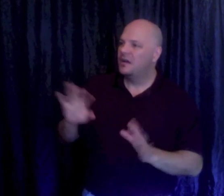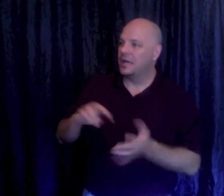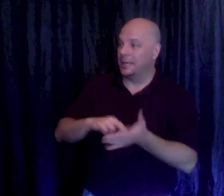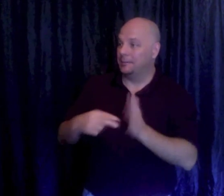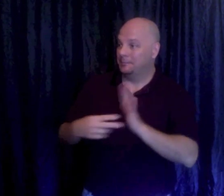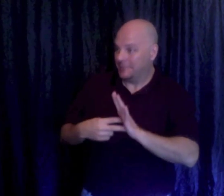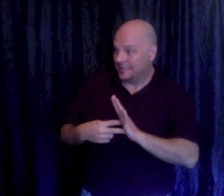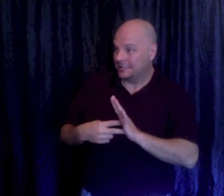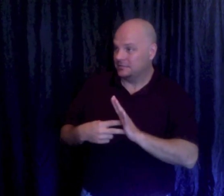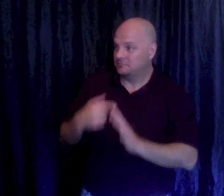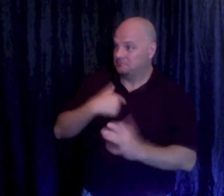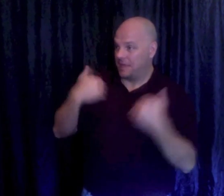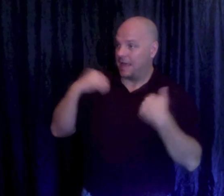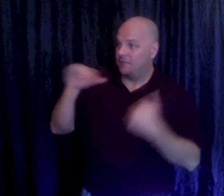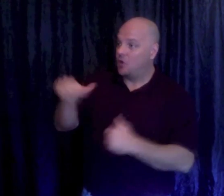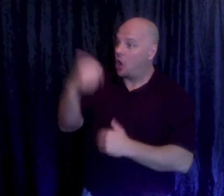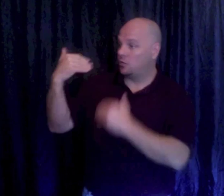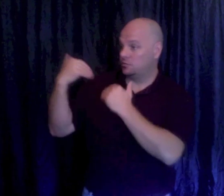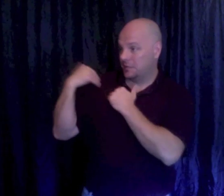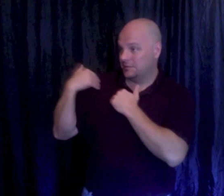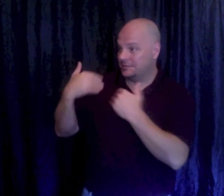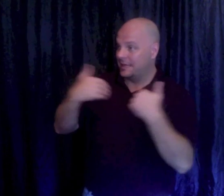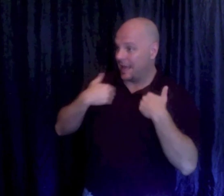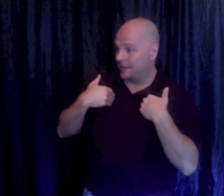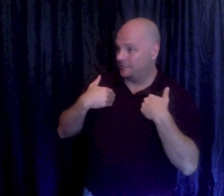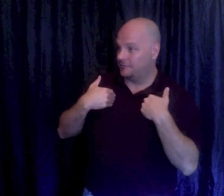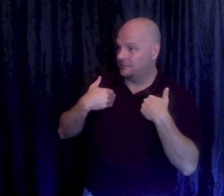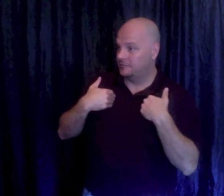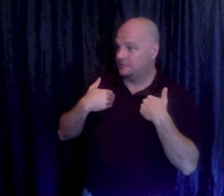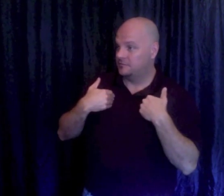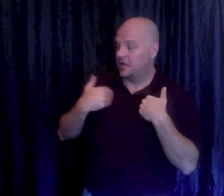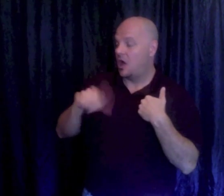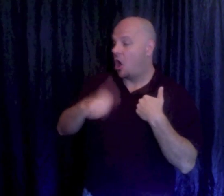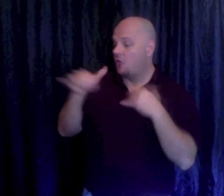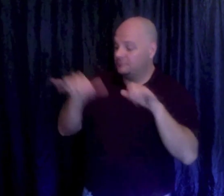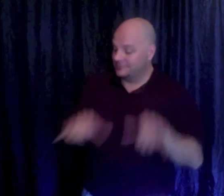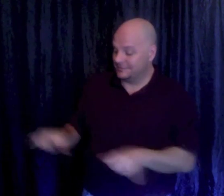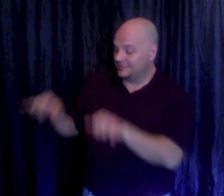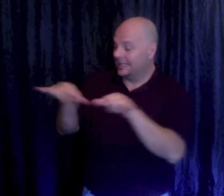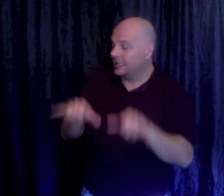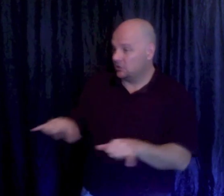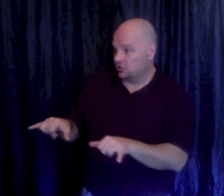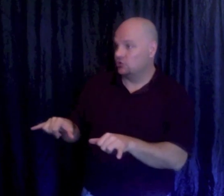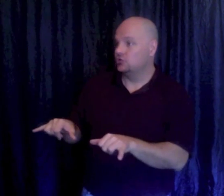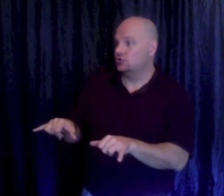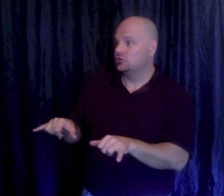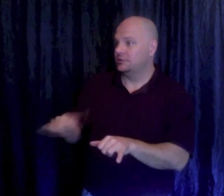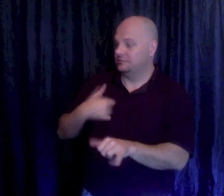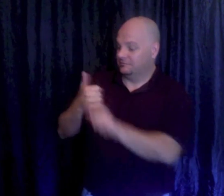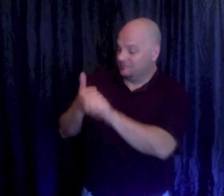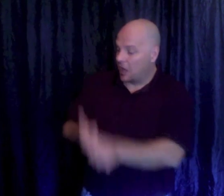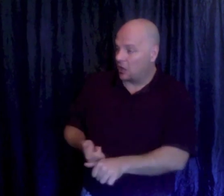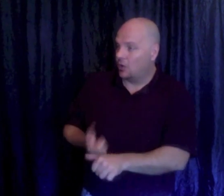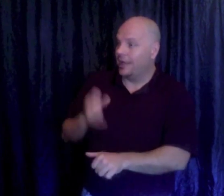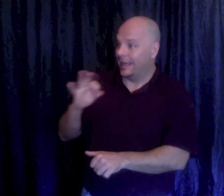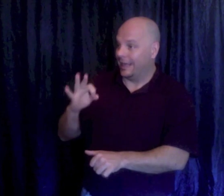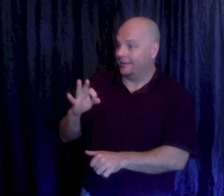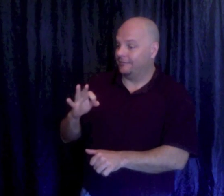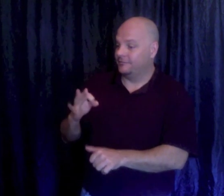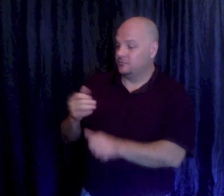have other responsibilities. I have other standards that I follow, and if I do this, I'm taking away the role